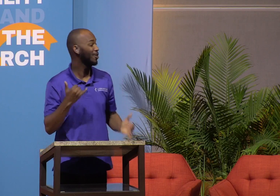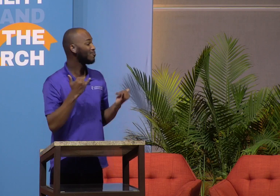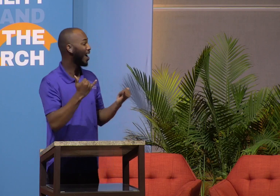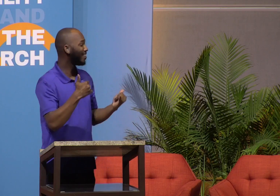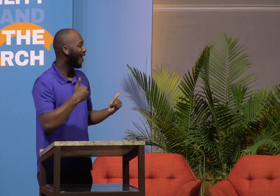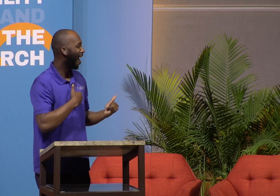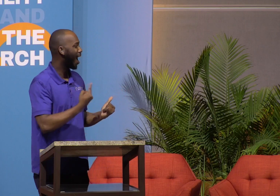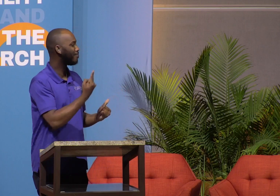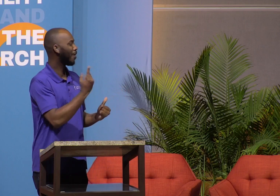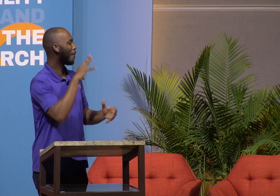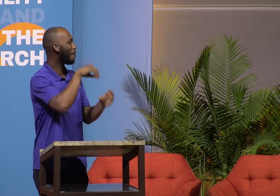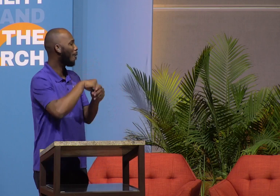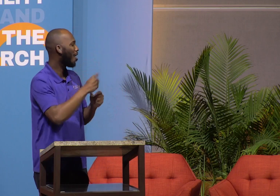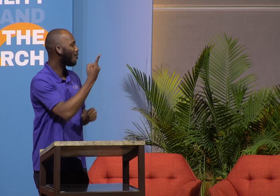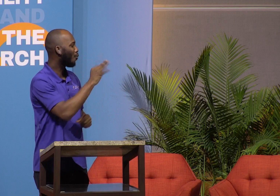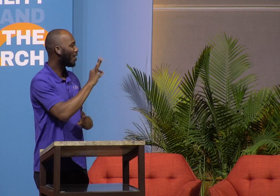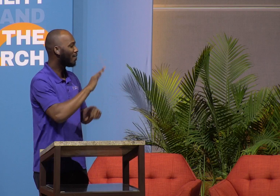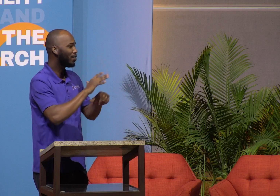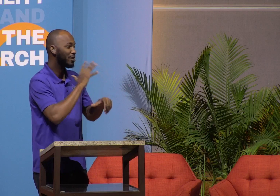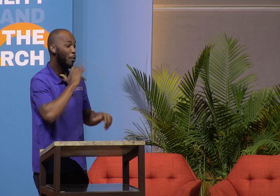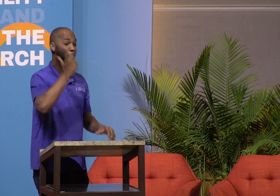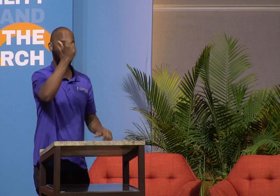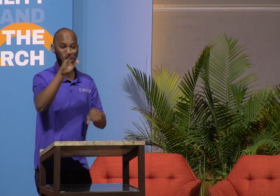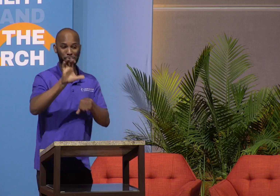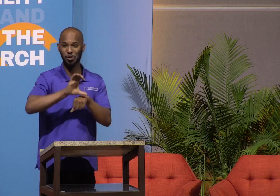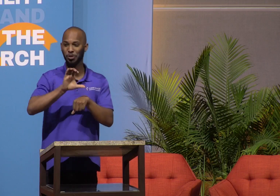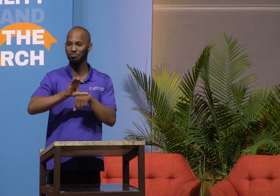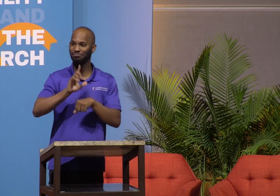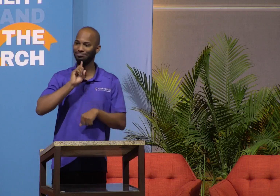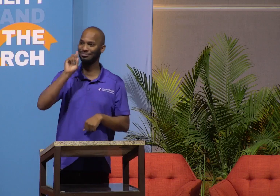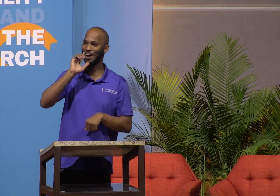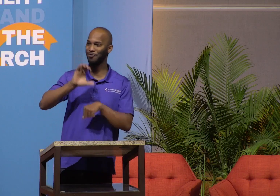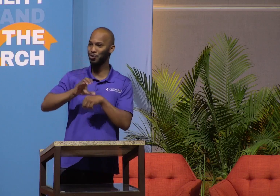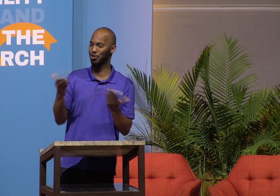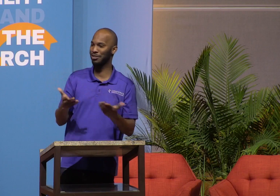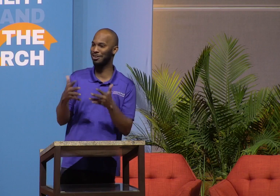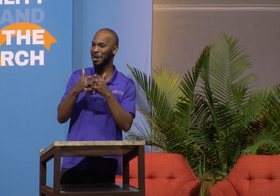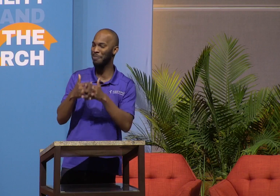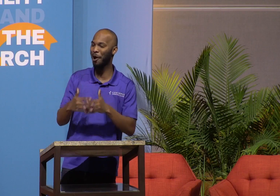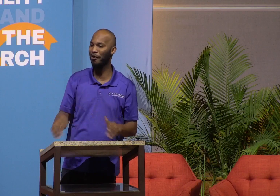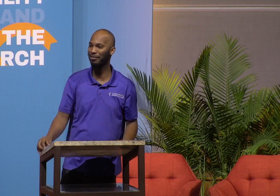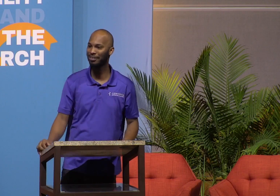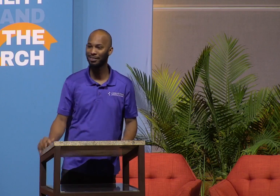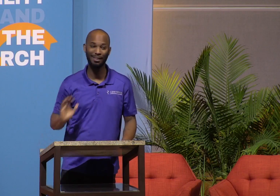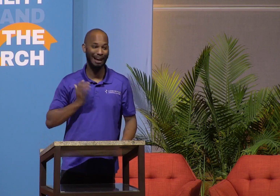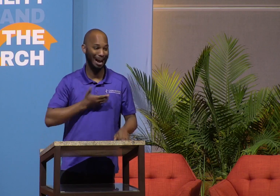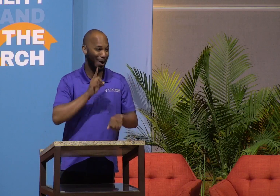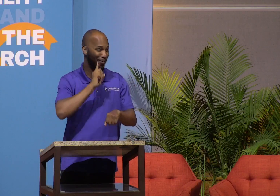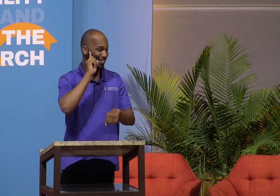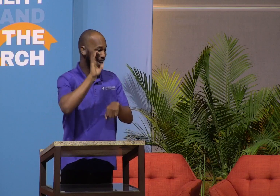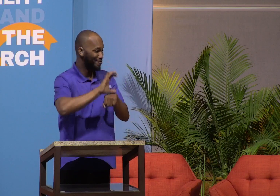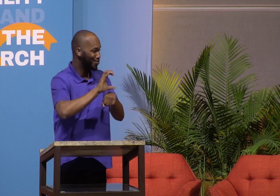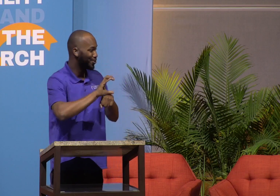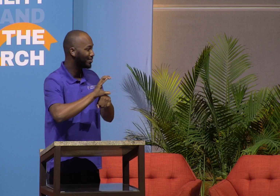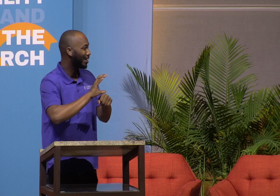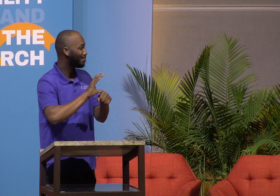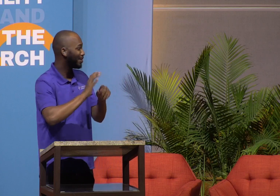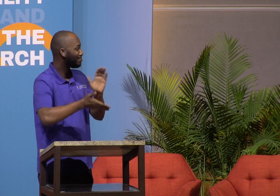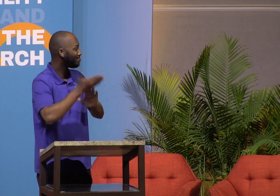you see the immediacy, and it's just amazing. I'm actually involved in one of the oldest churches in the U.S. The deaf